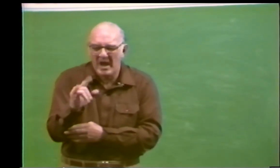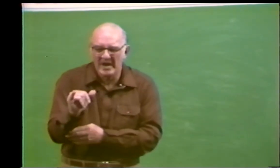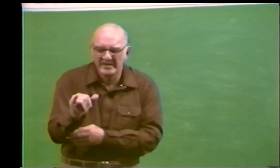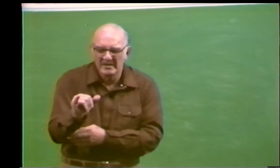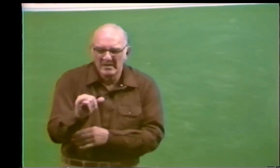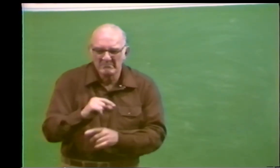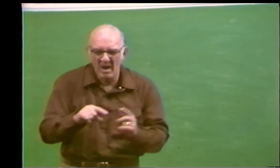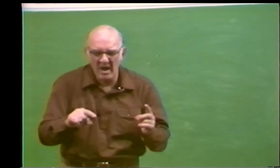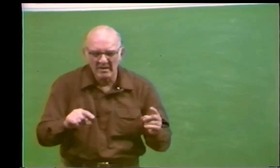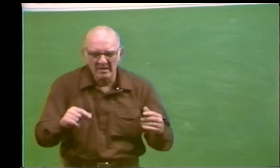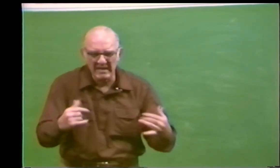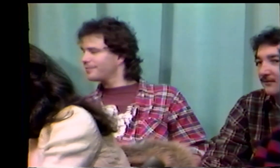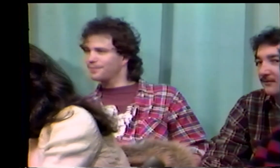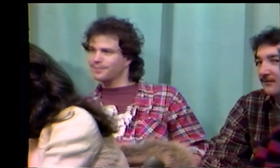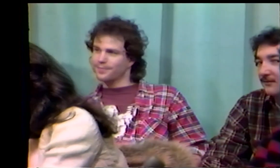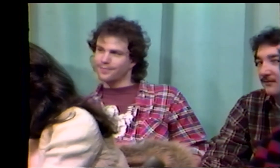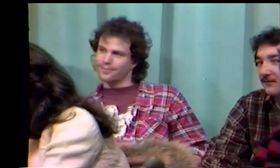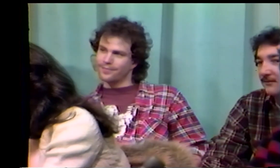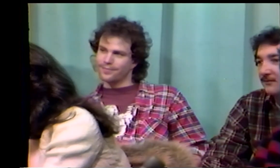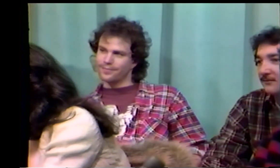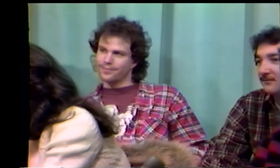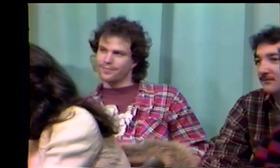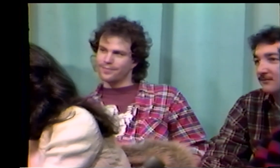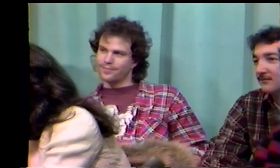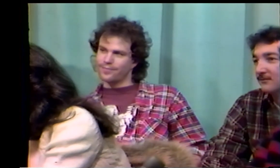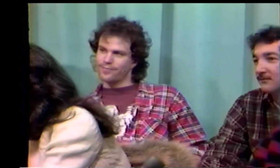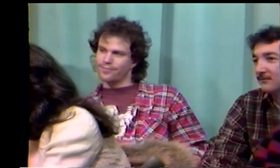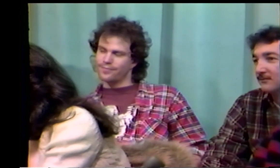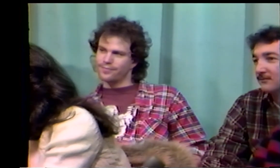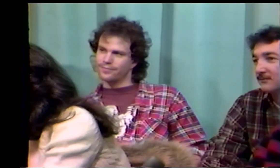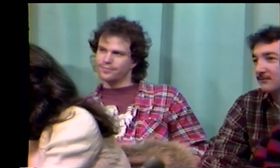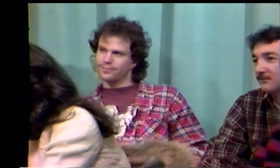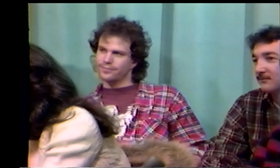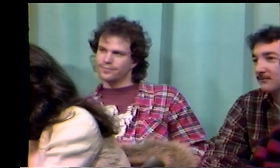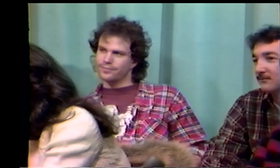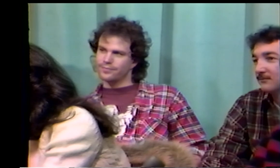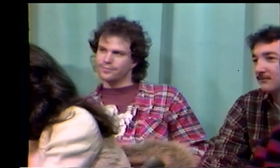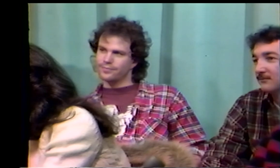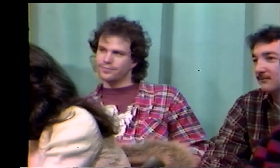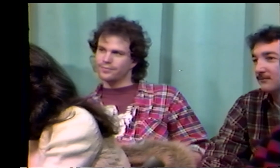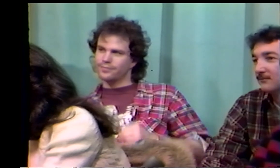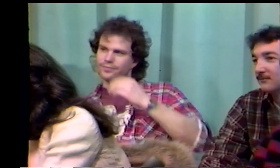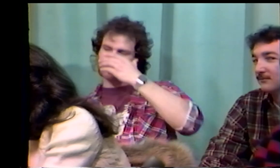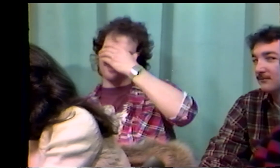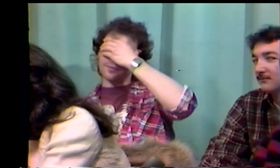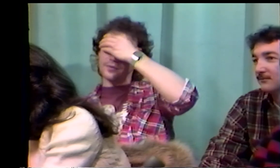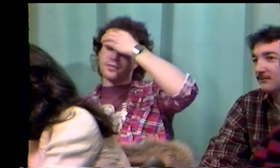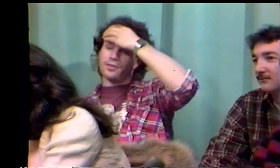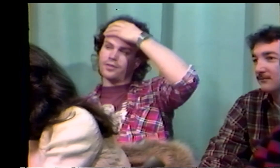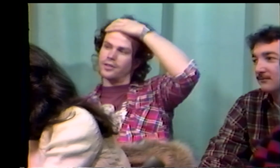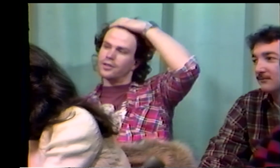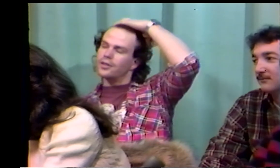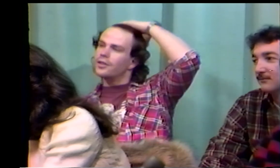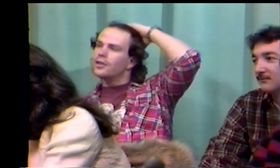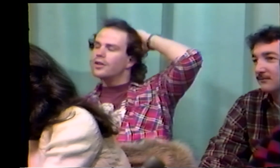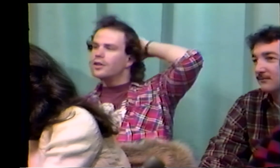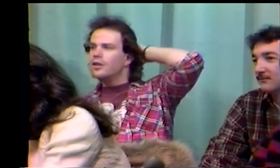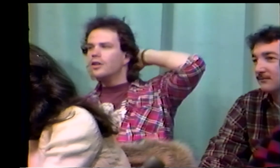nobody. But now, today, I'm going to make the important announcement and